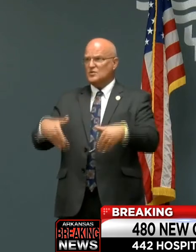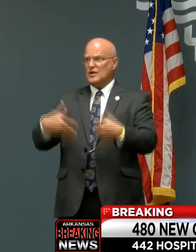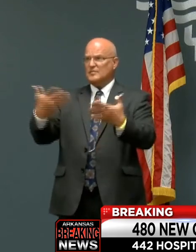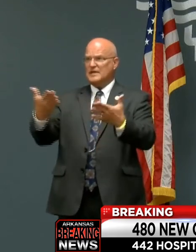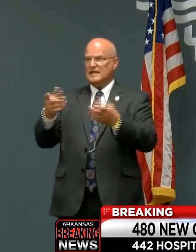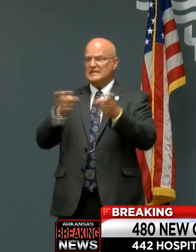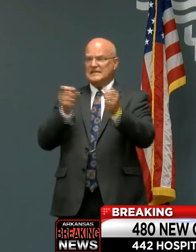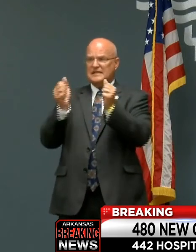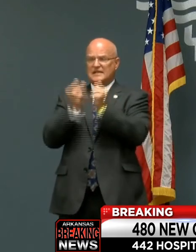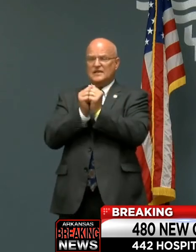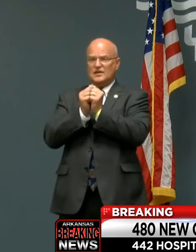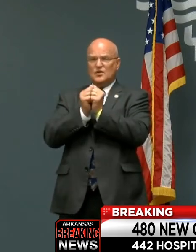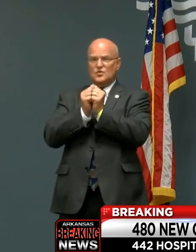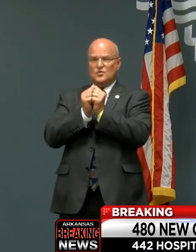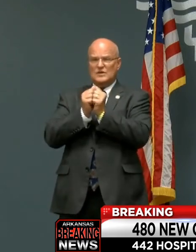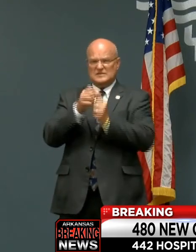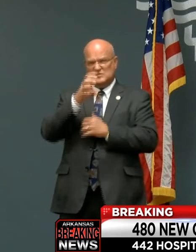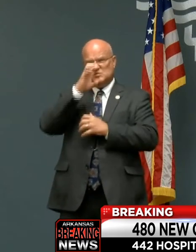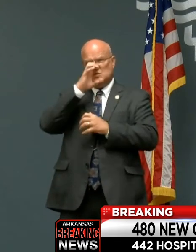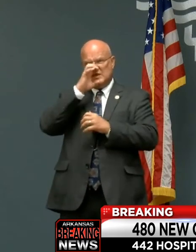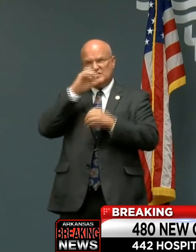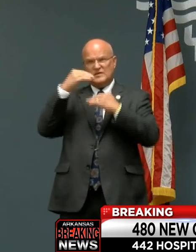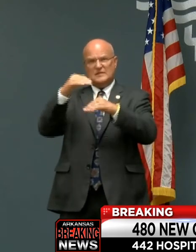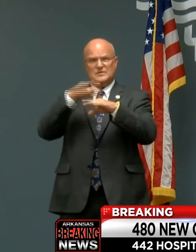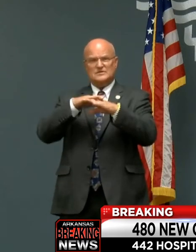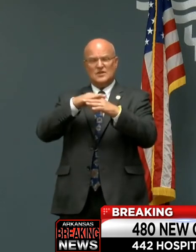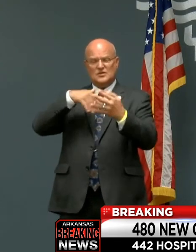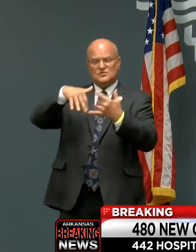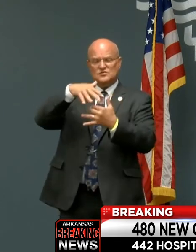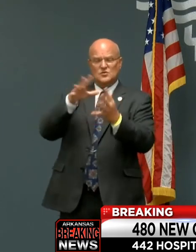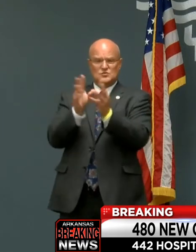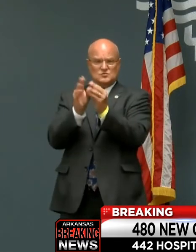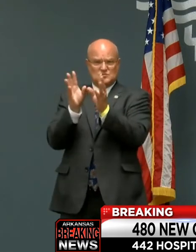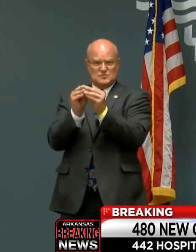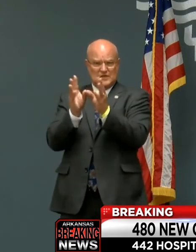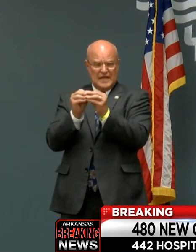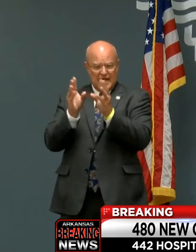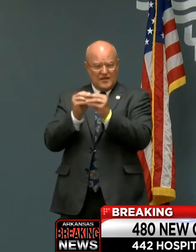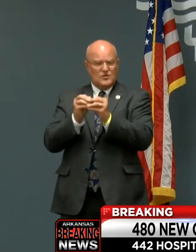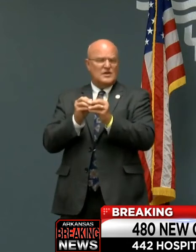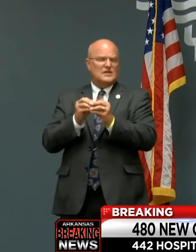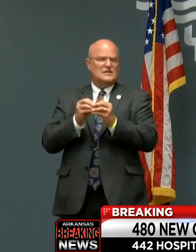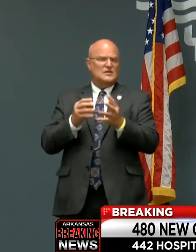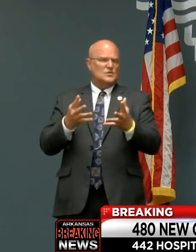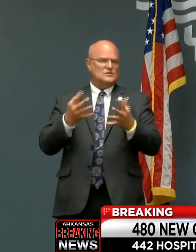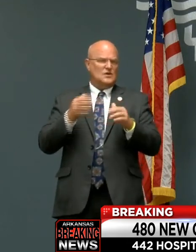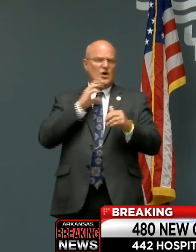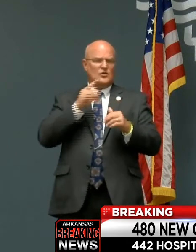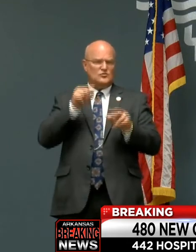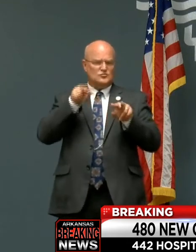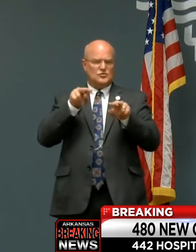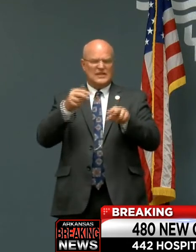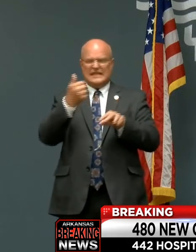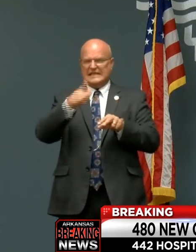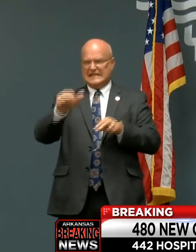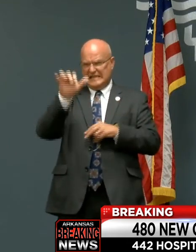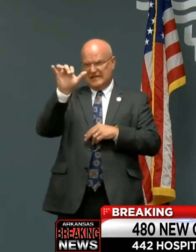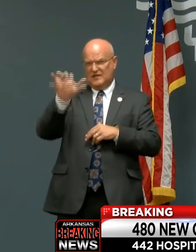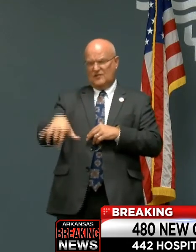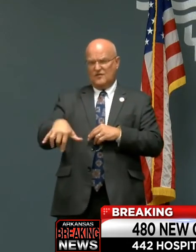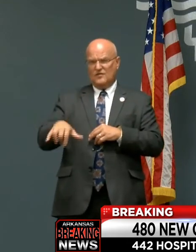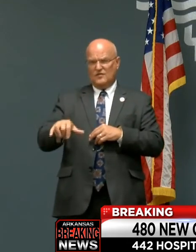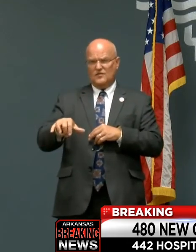in there dealing with stricter limits on social gatherings. And want to see, are you looking at any of